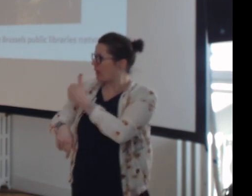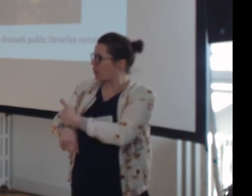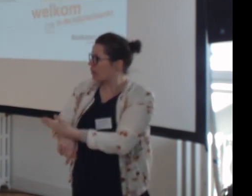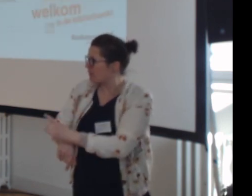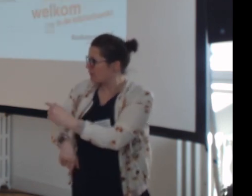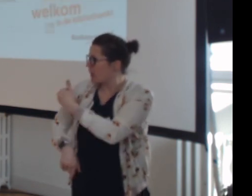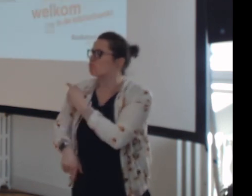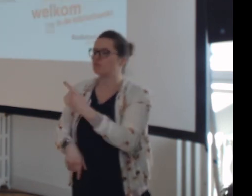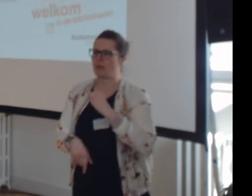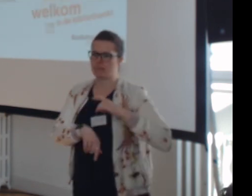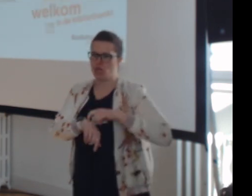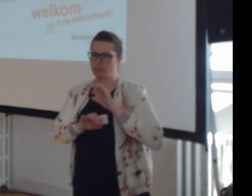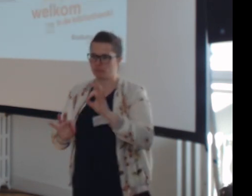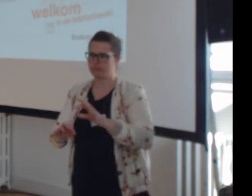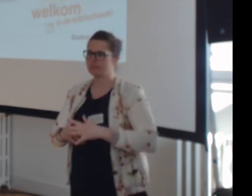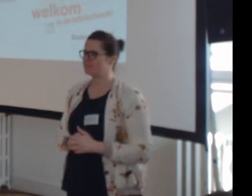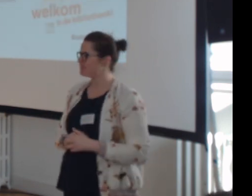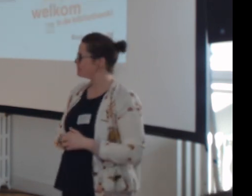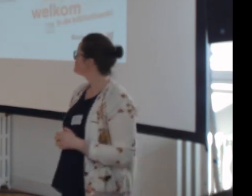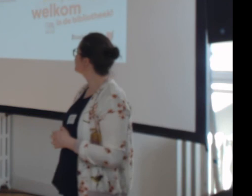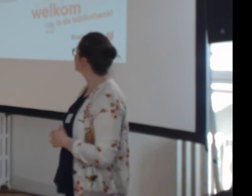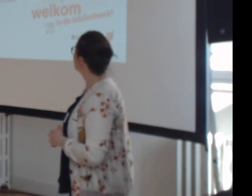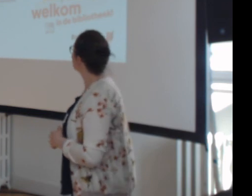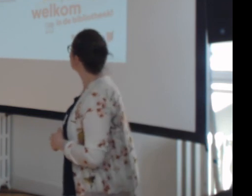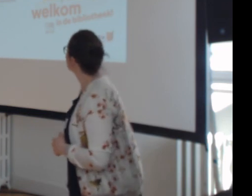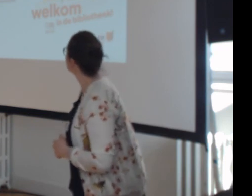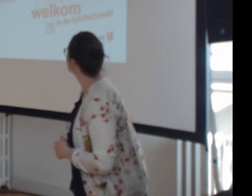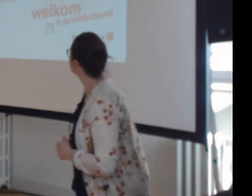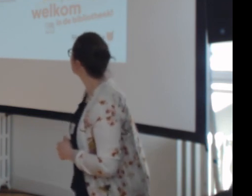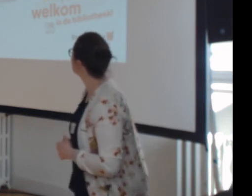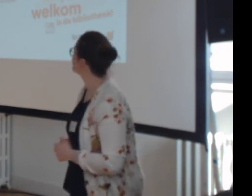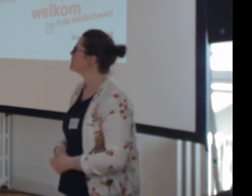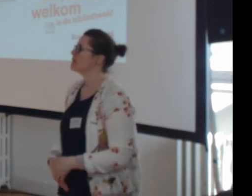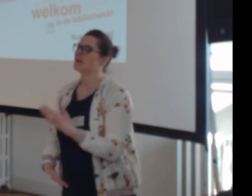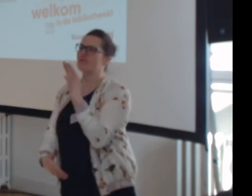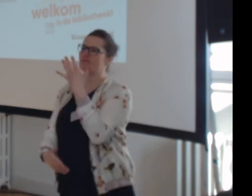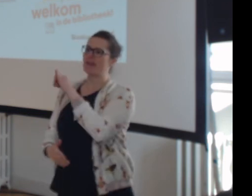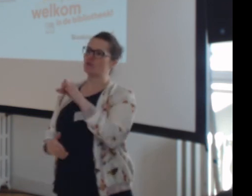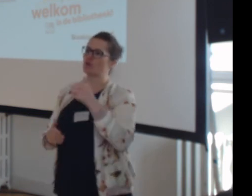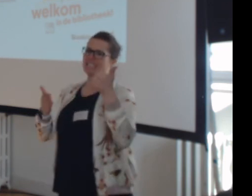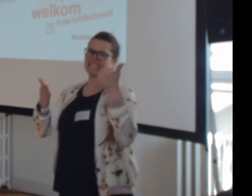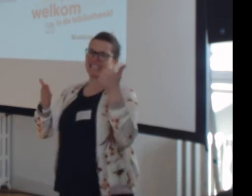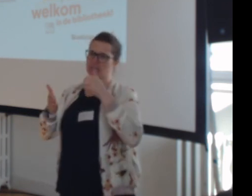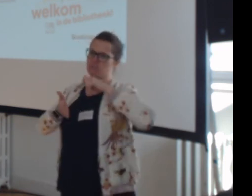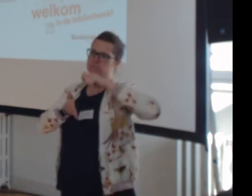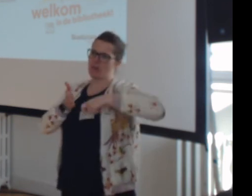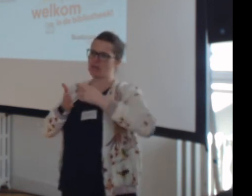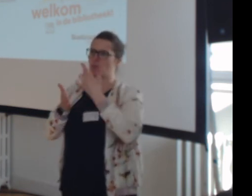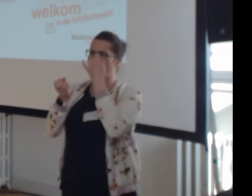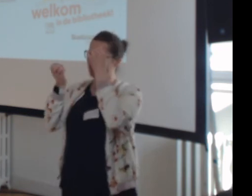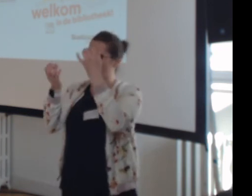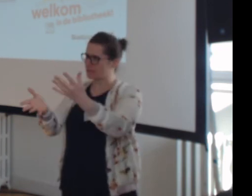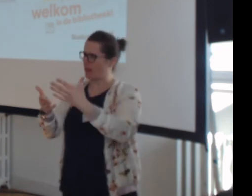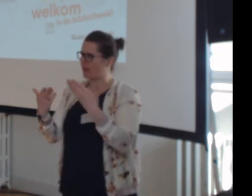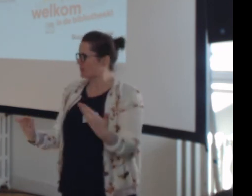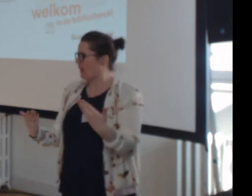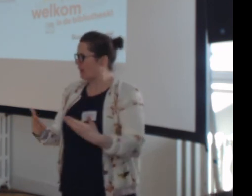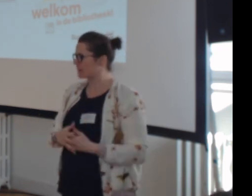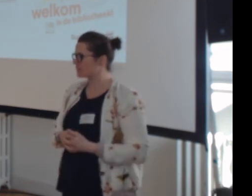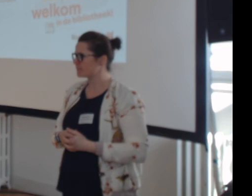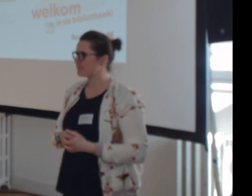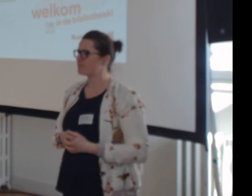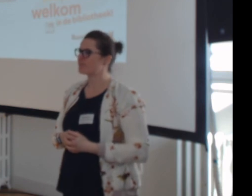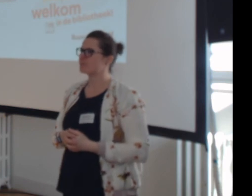getting it. Okay. 5 to 6 projects I want to present to